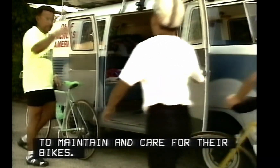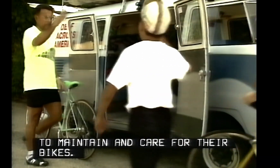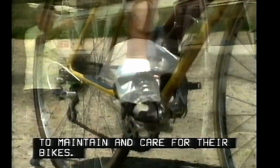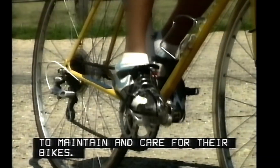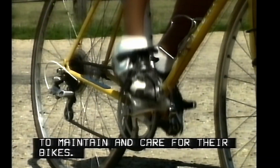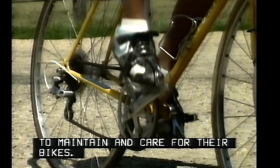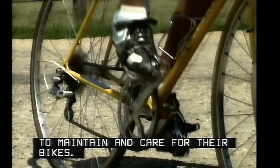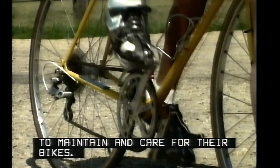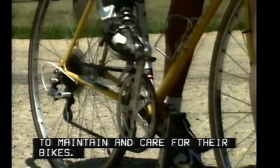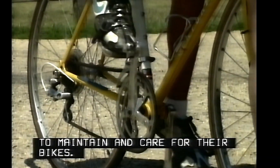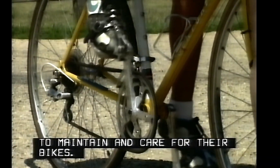cool.